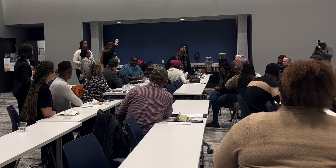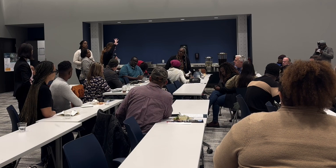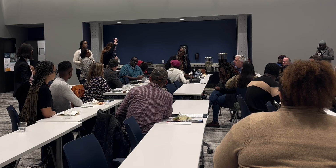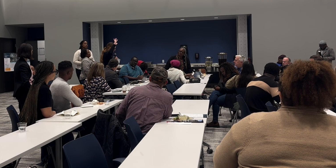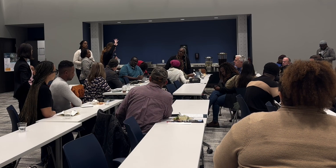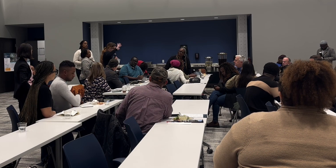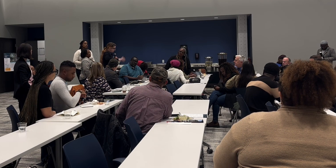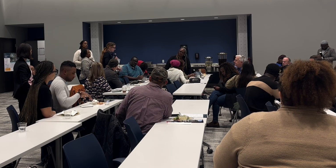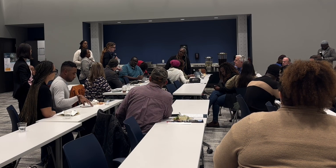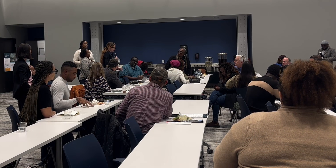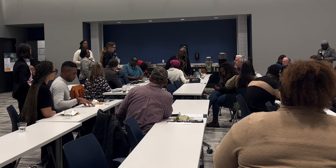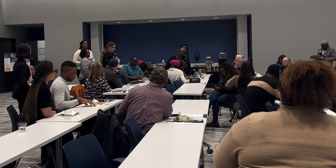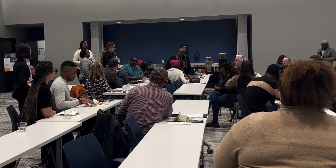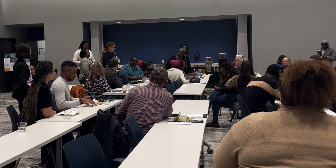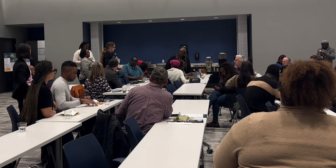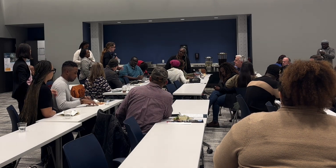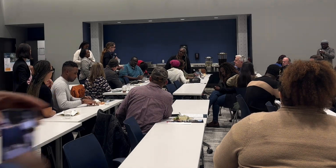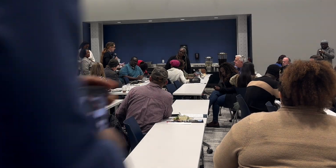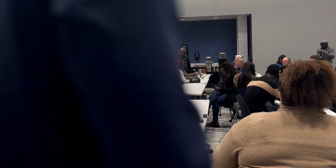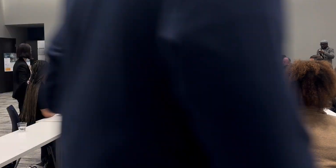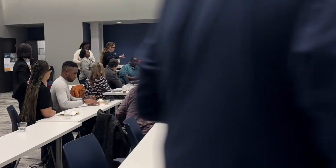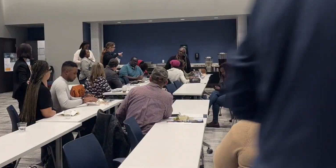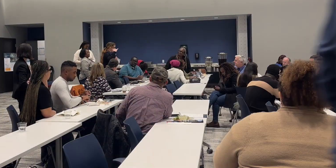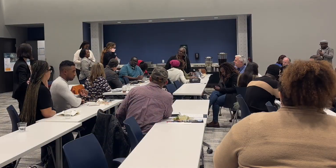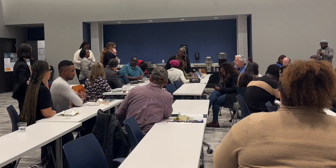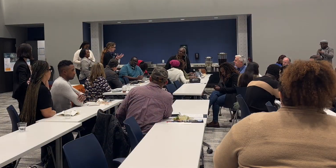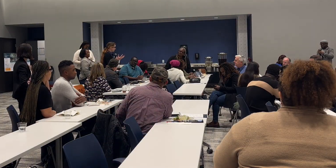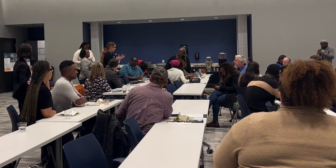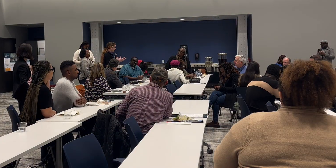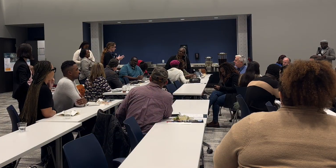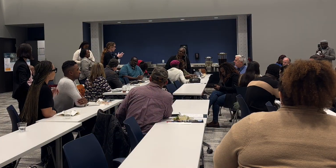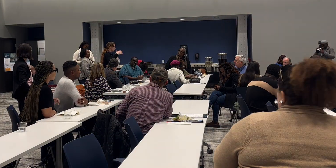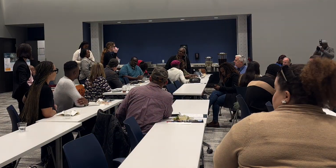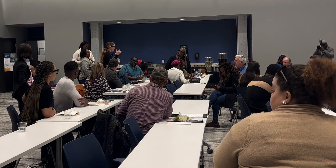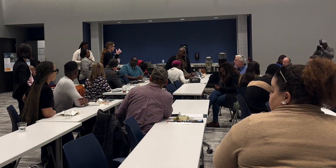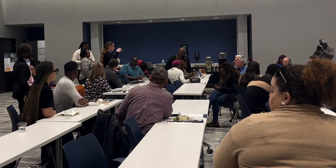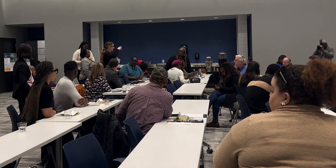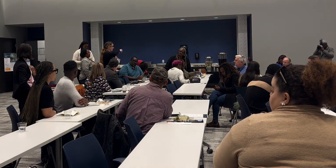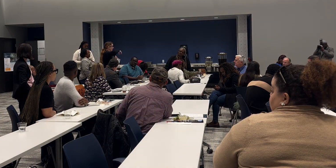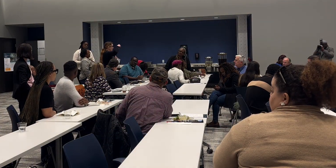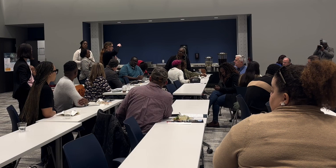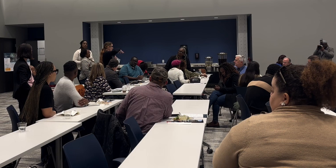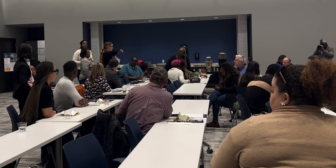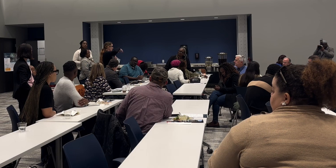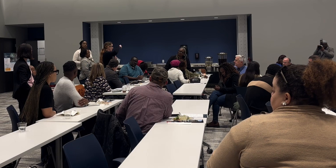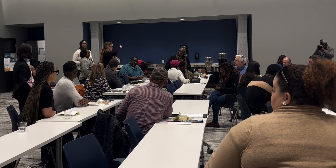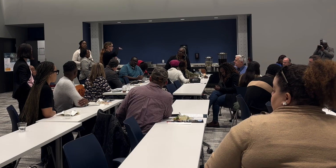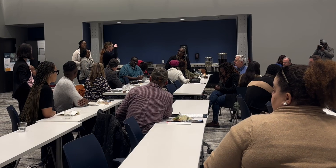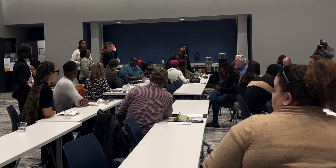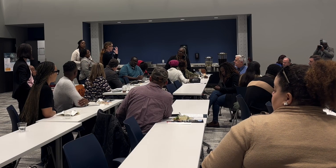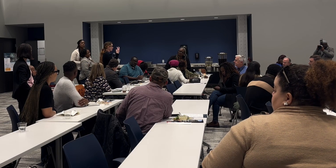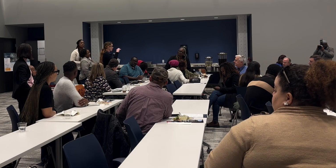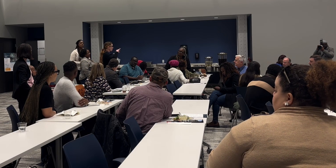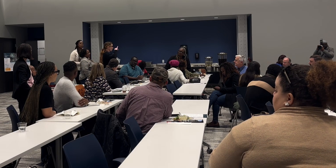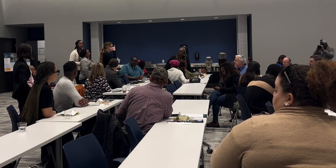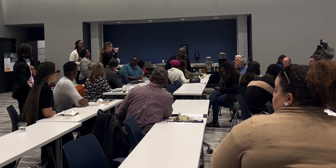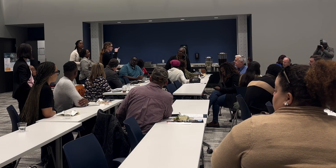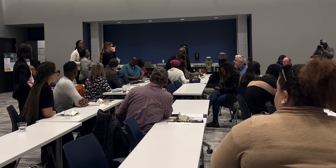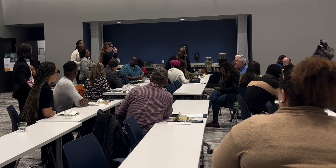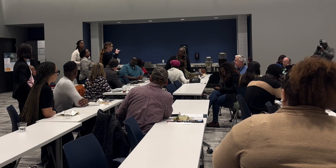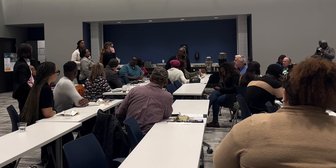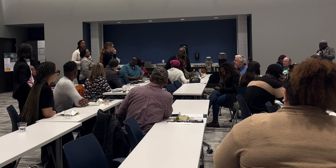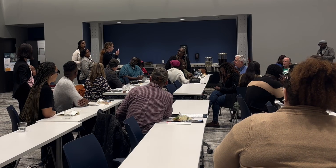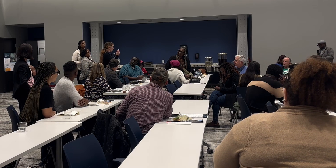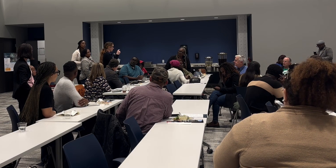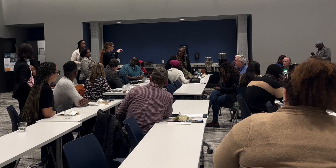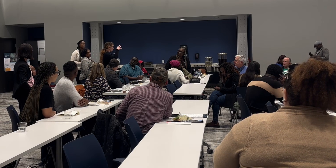of the expressway that will more directly impact, but this project works in